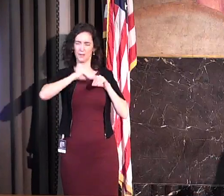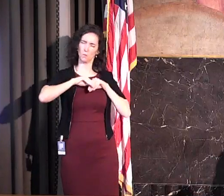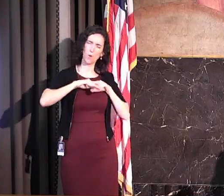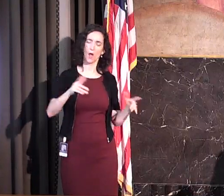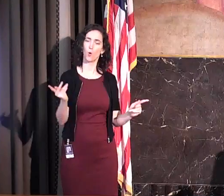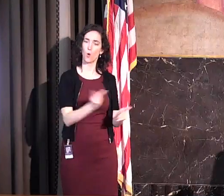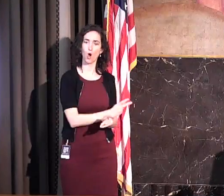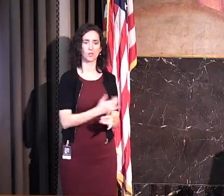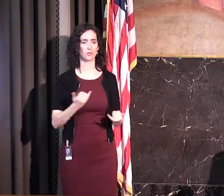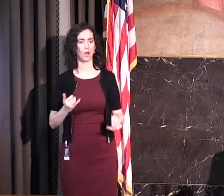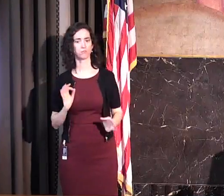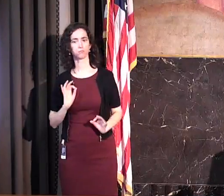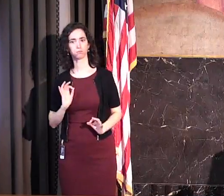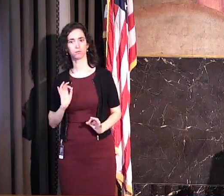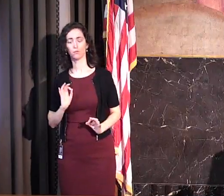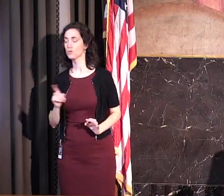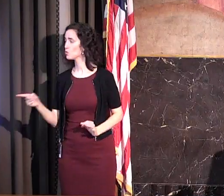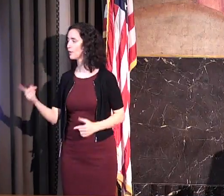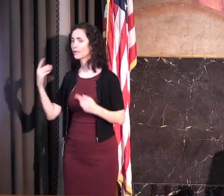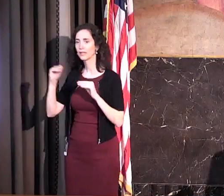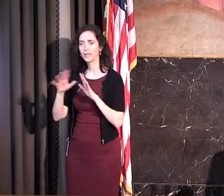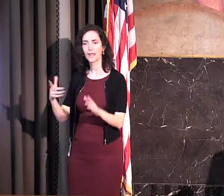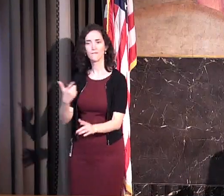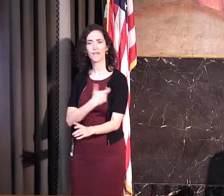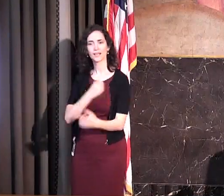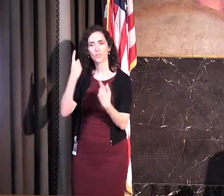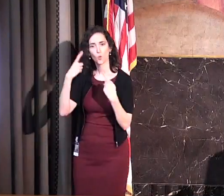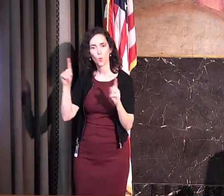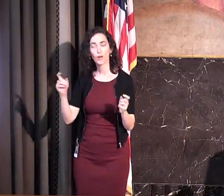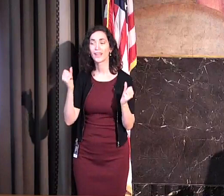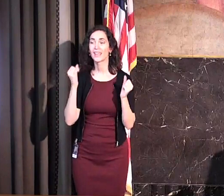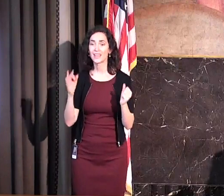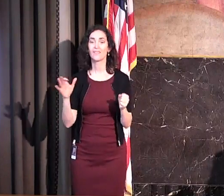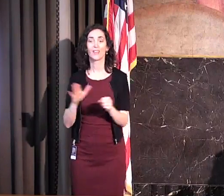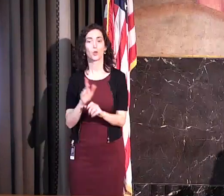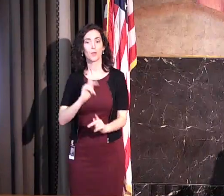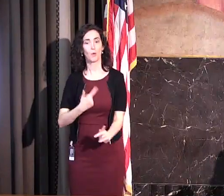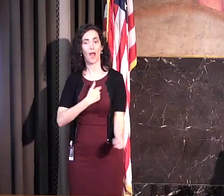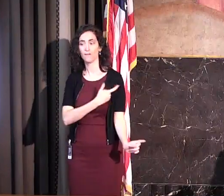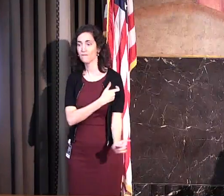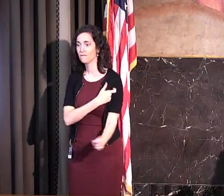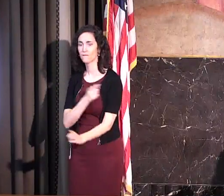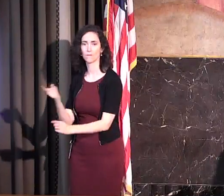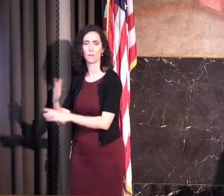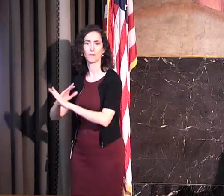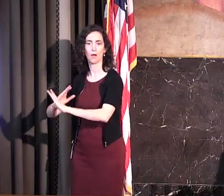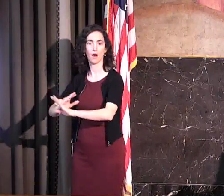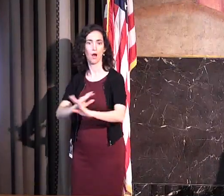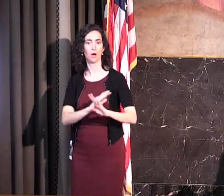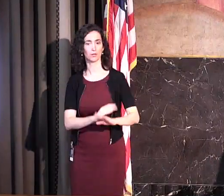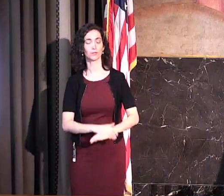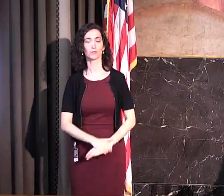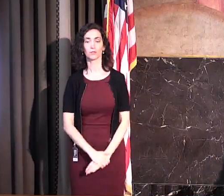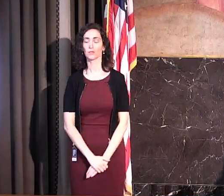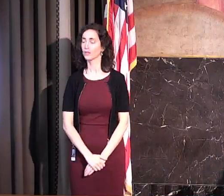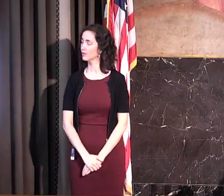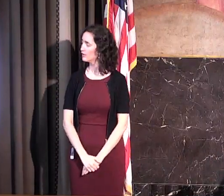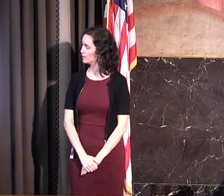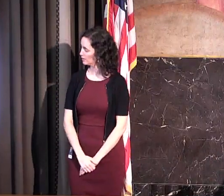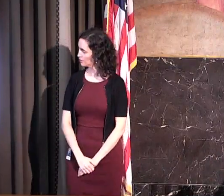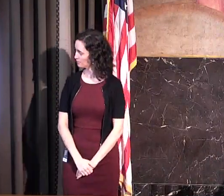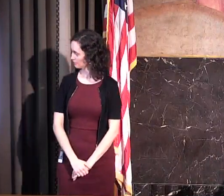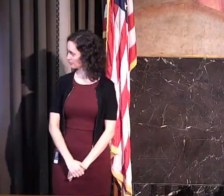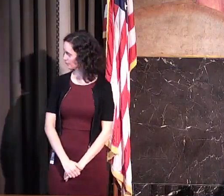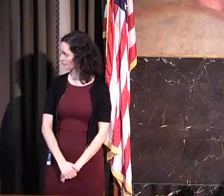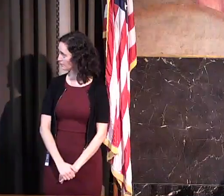you how well these vaccines work when enough people take them. That's the bottom line. Next slide,